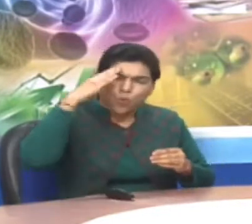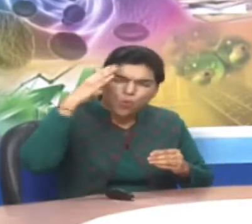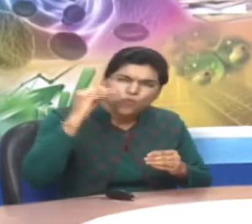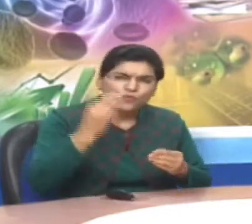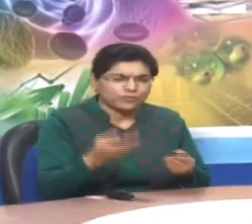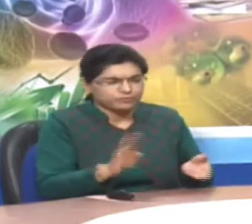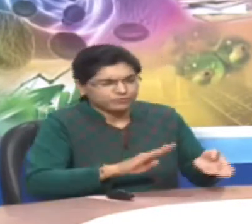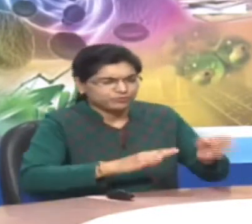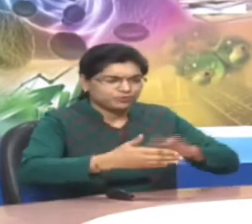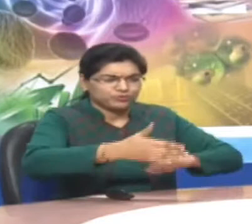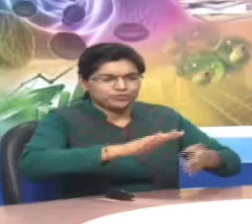door.